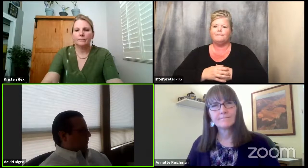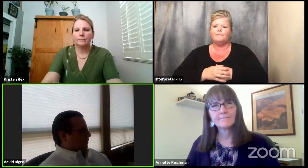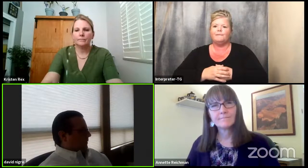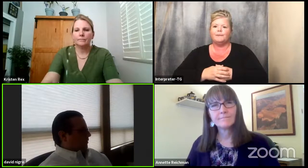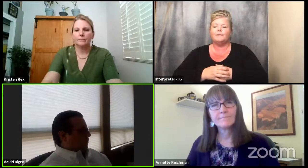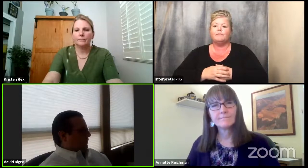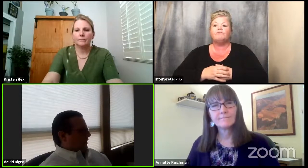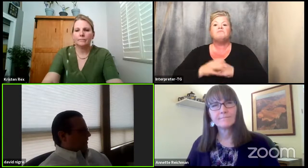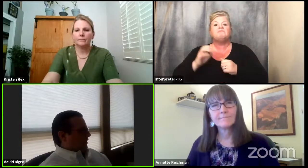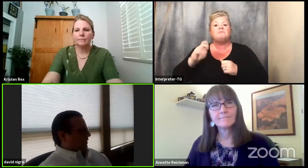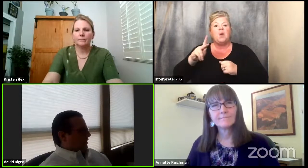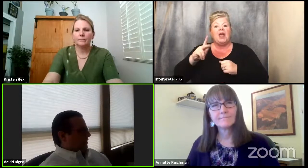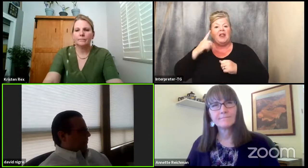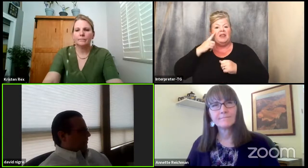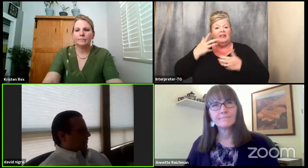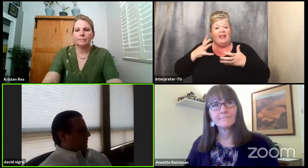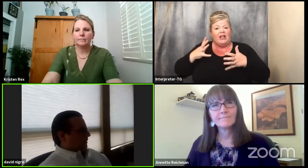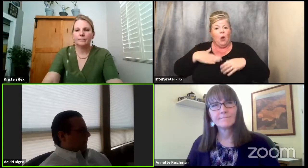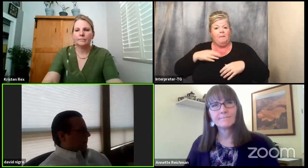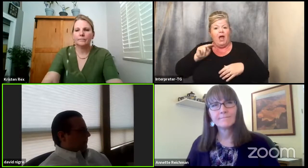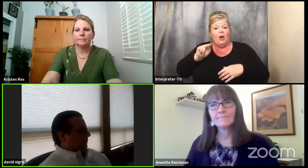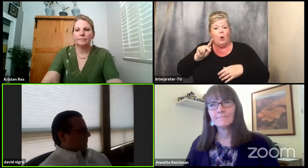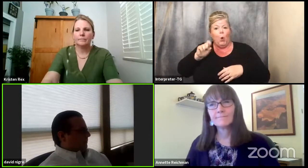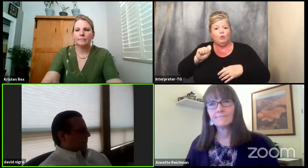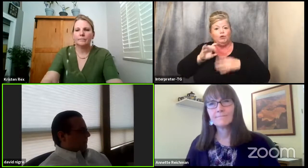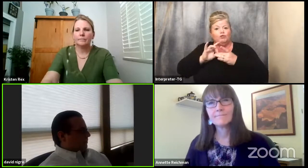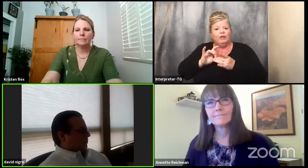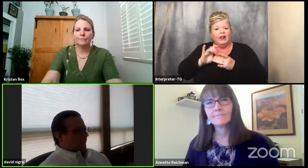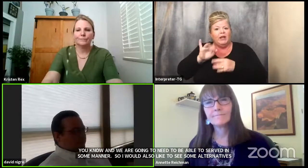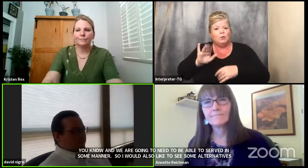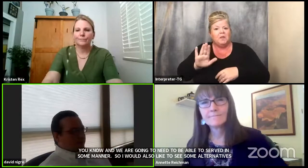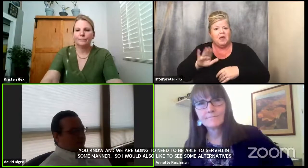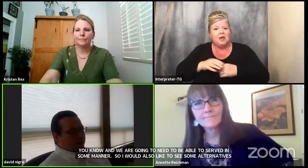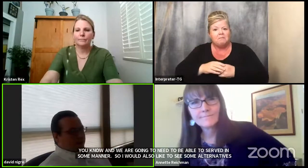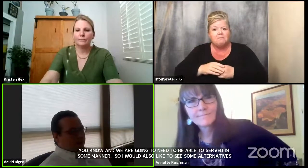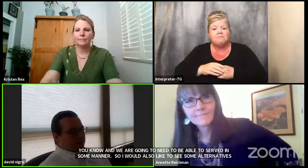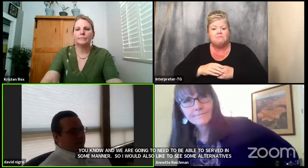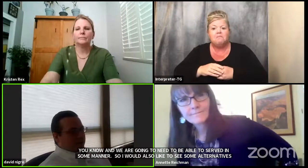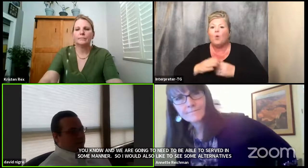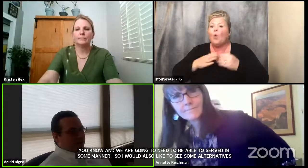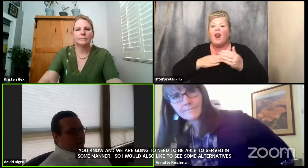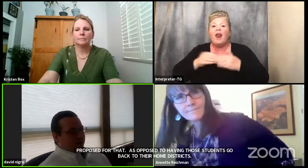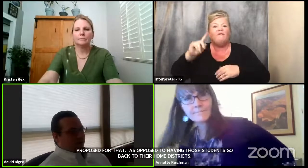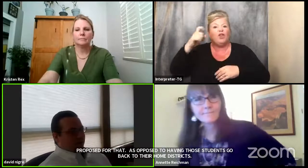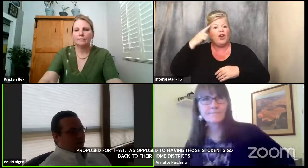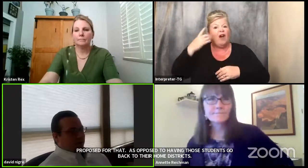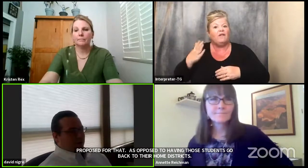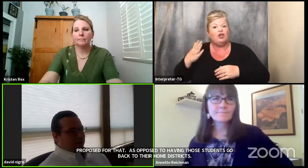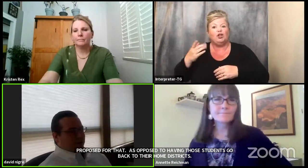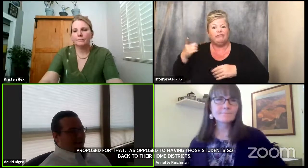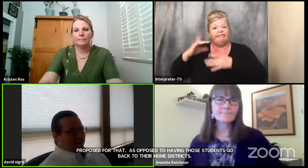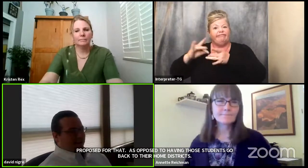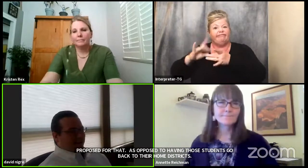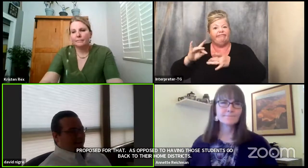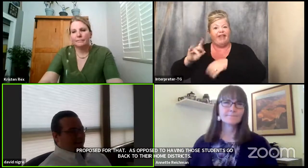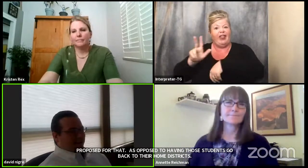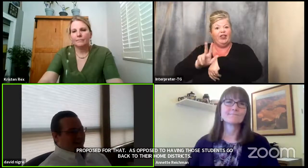Those were all of my notes for that. And again, I think we'll, from whatever the governor said at 3, which again, I don't know what he